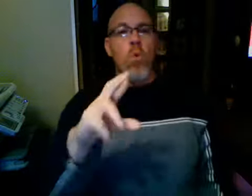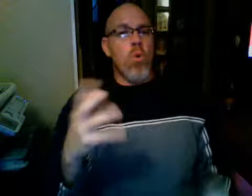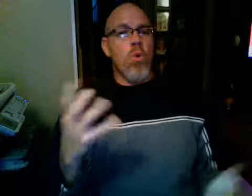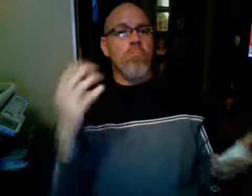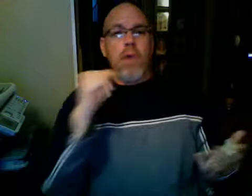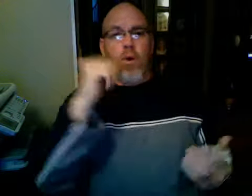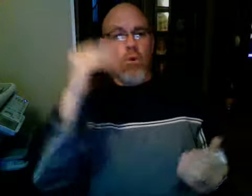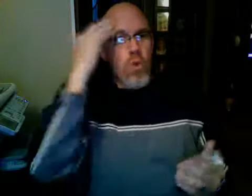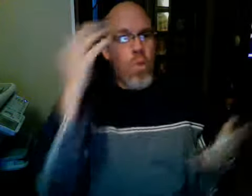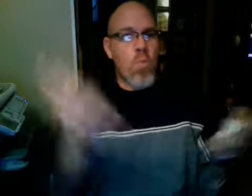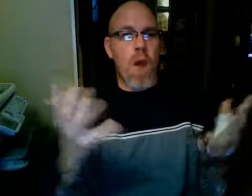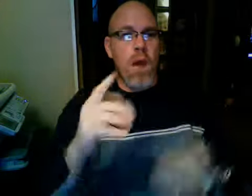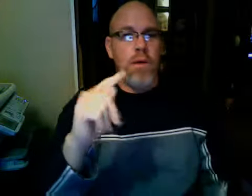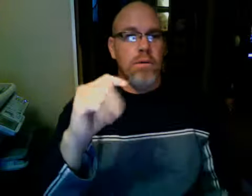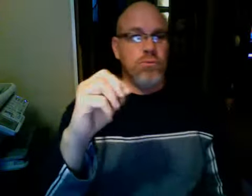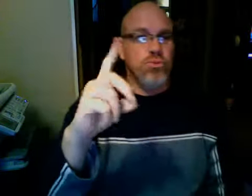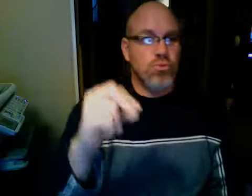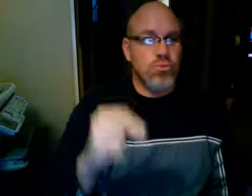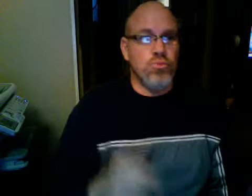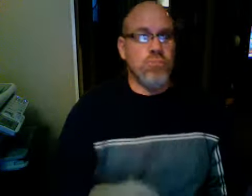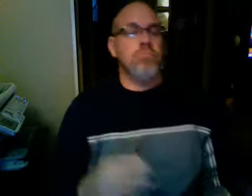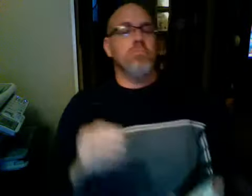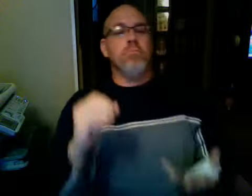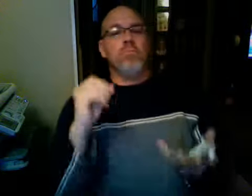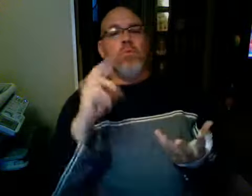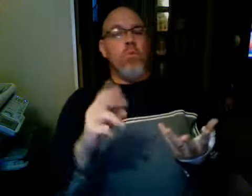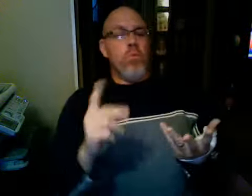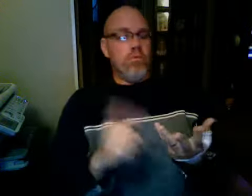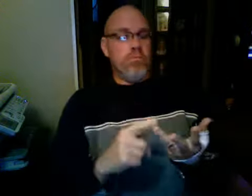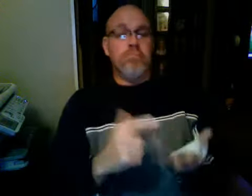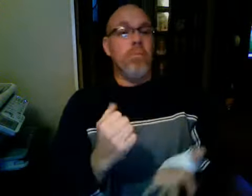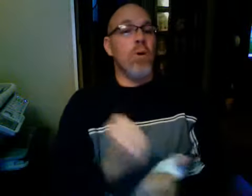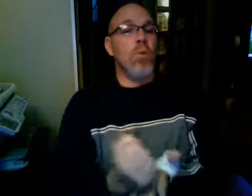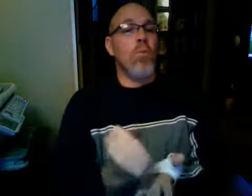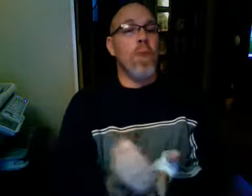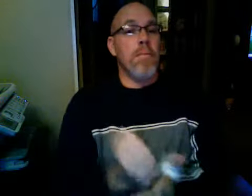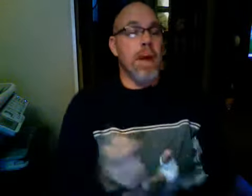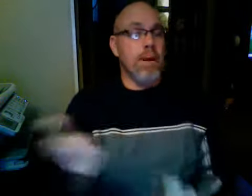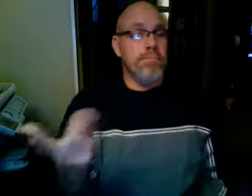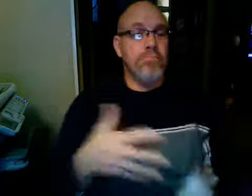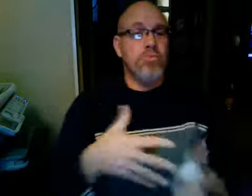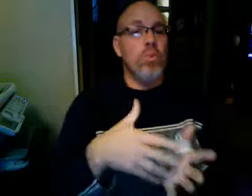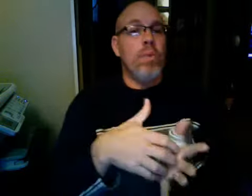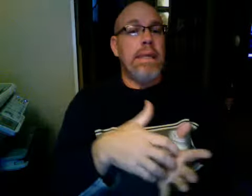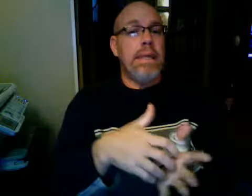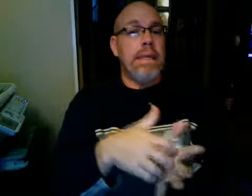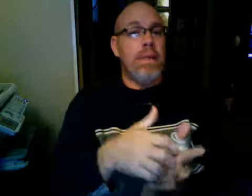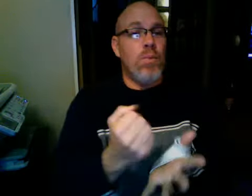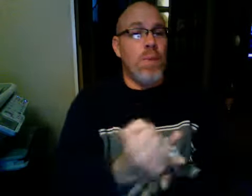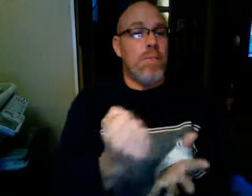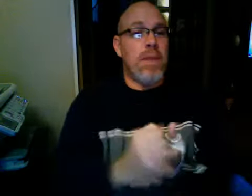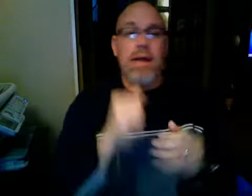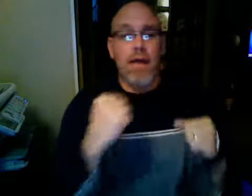good. Monday on NFL AM. Pull out from the Broncos and Colts showdown at Louisville Stadium. Plus, LaVar,